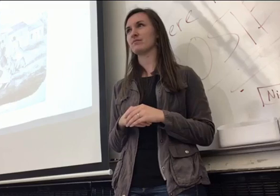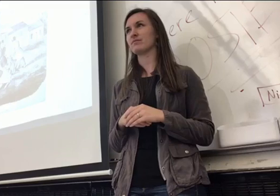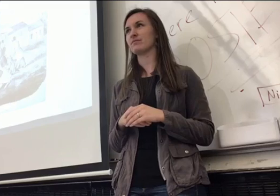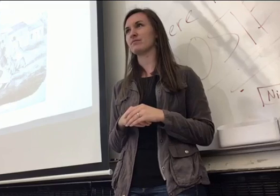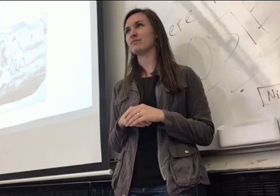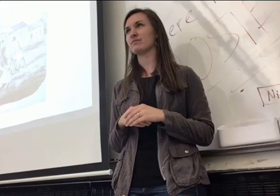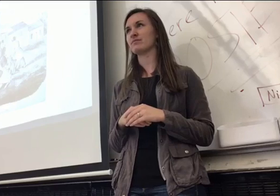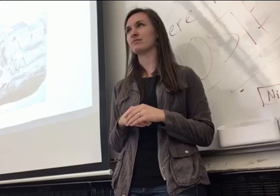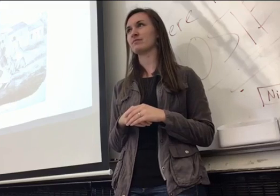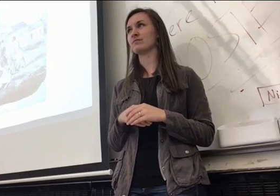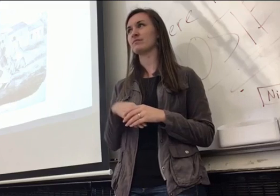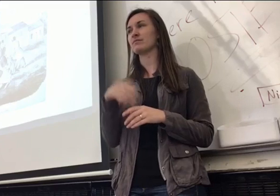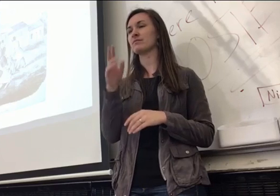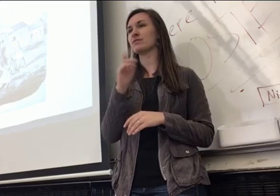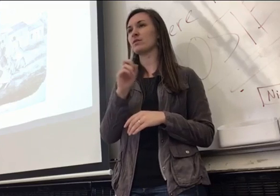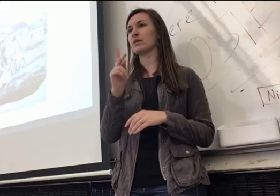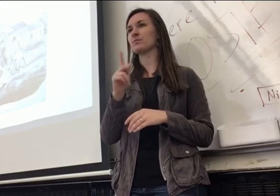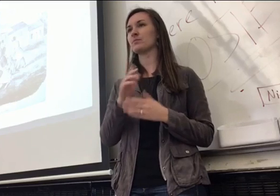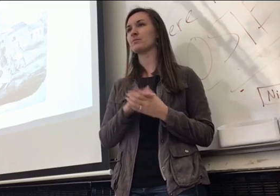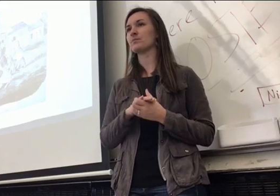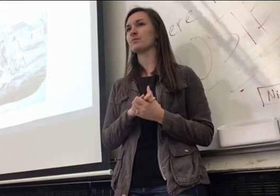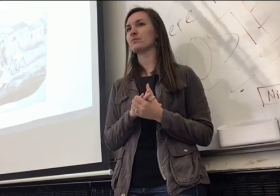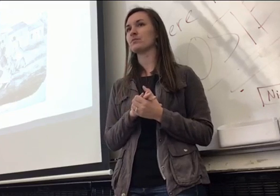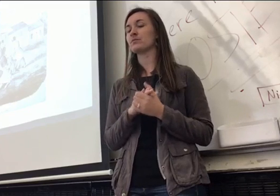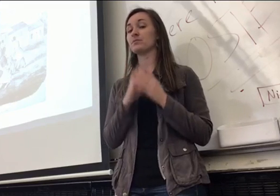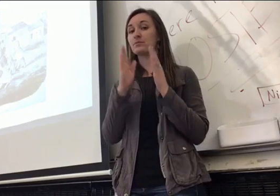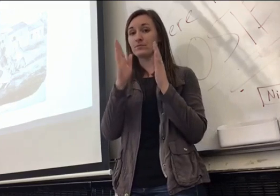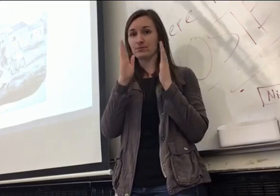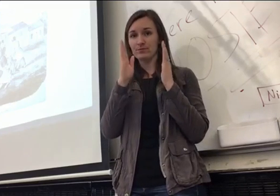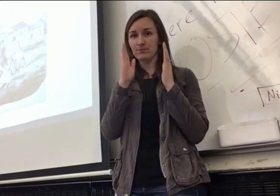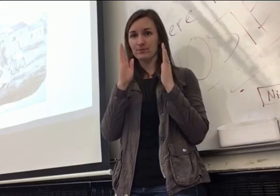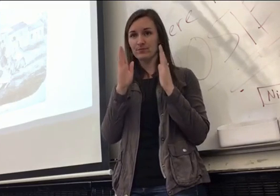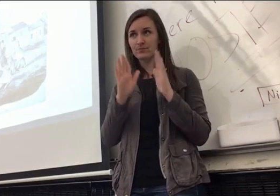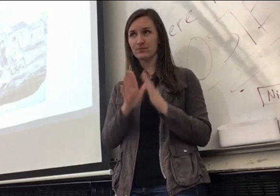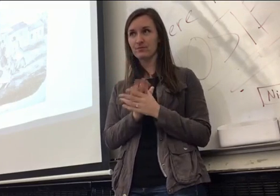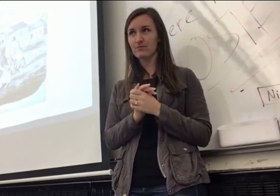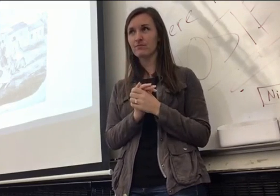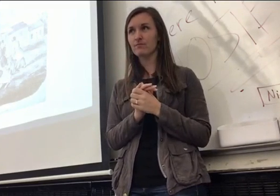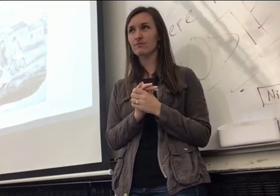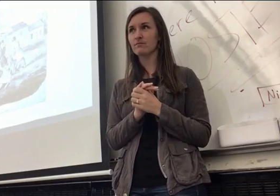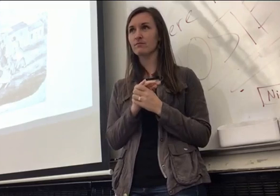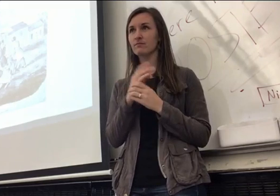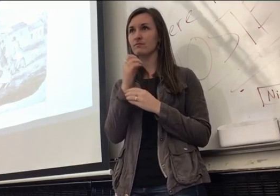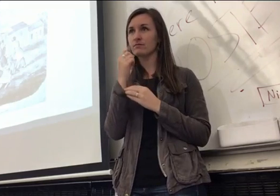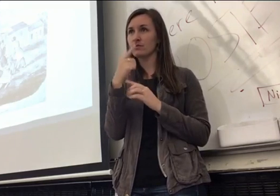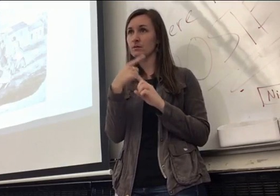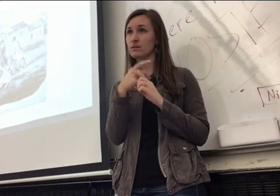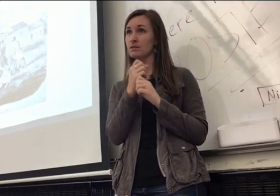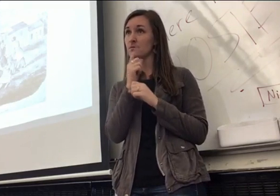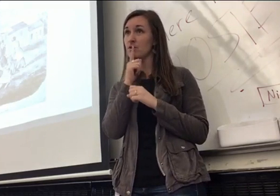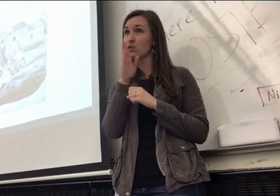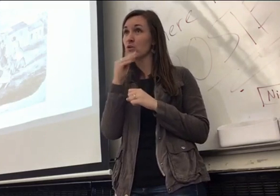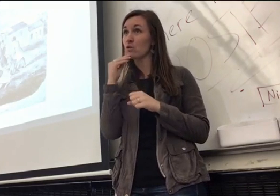Okay. All right. Okay, listen. Also, make sure you're doing your homework after class.